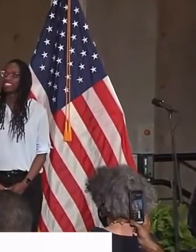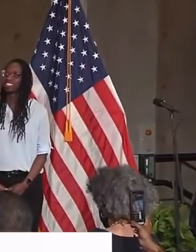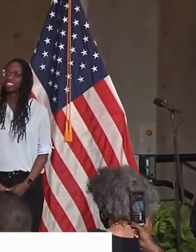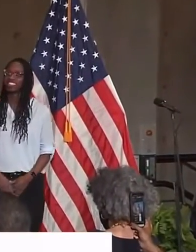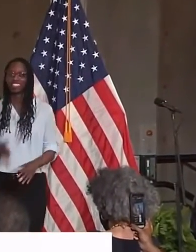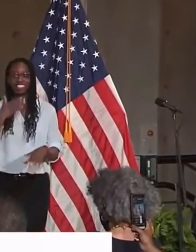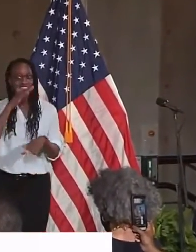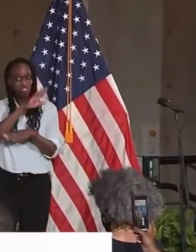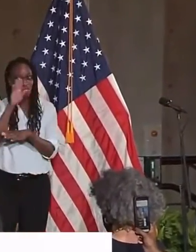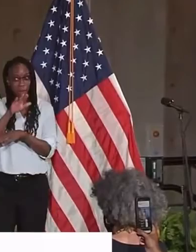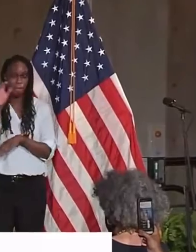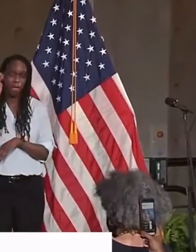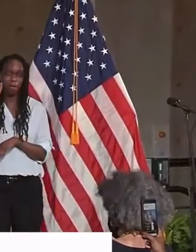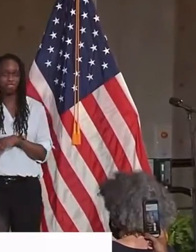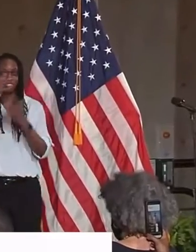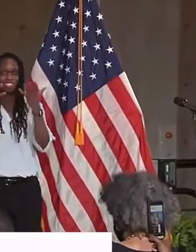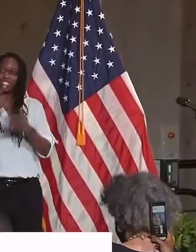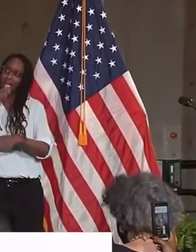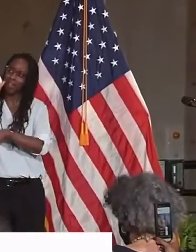Good afternoon.